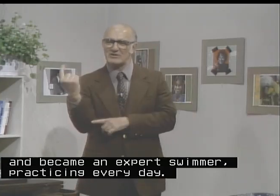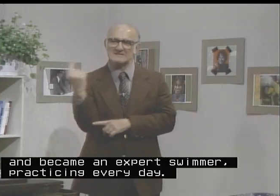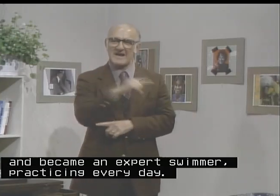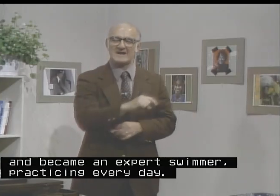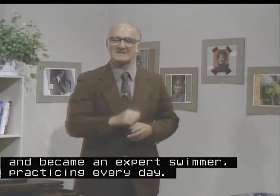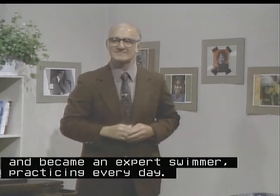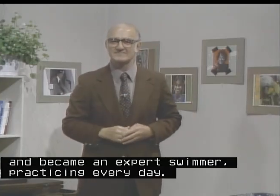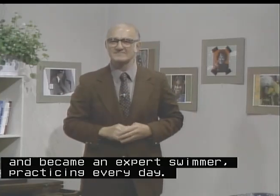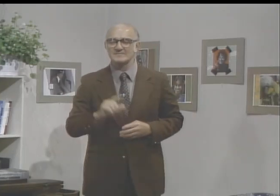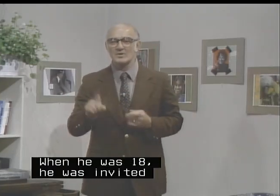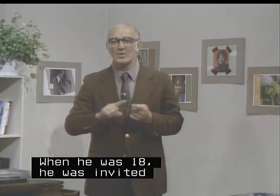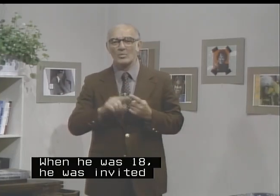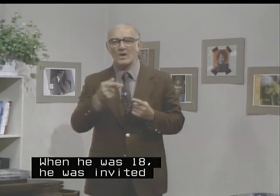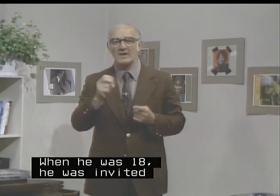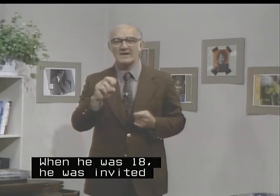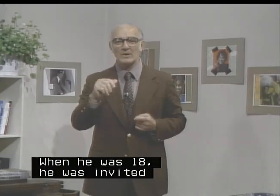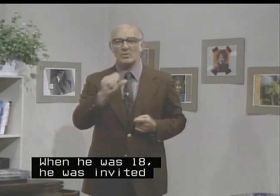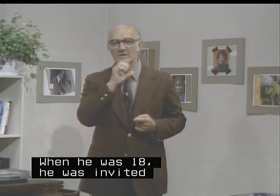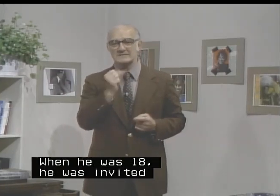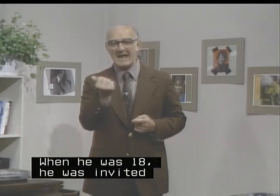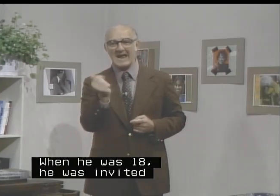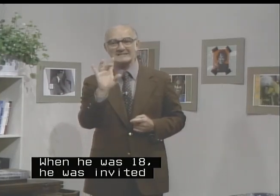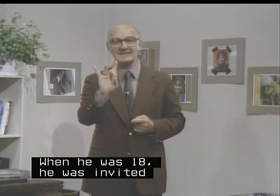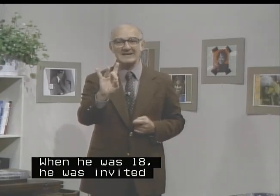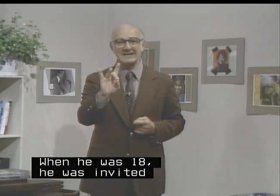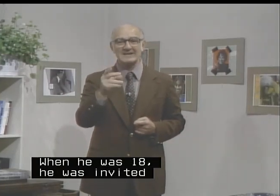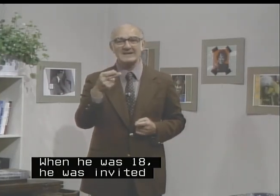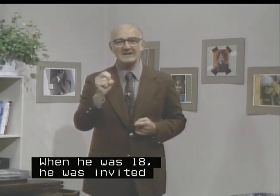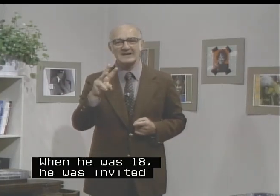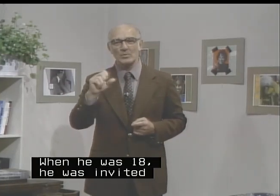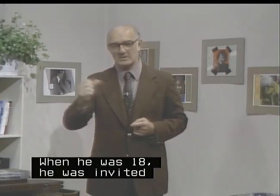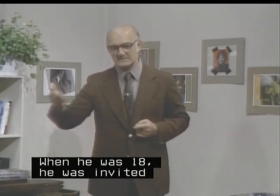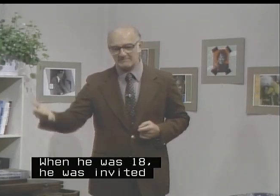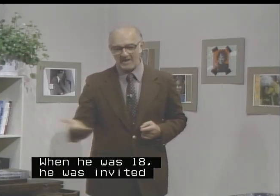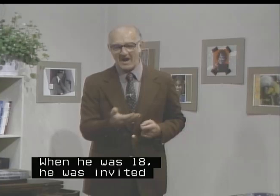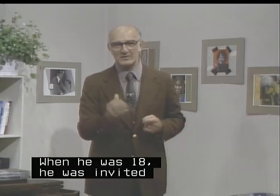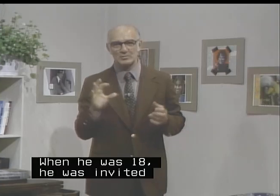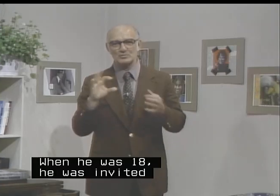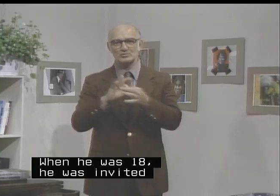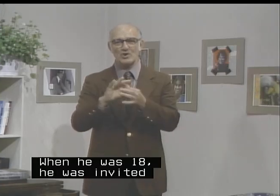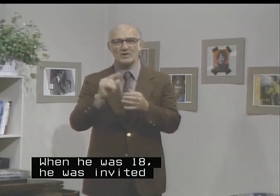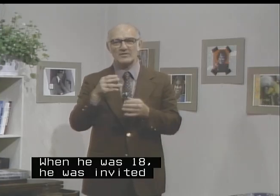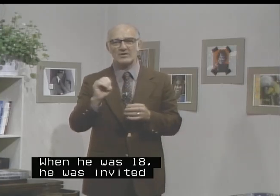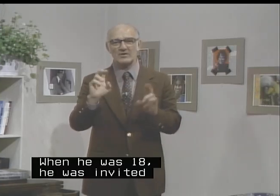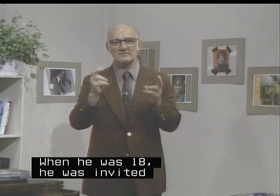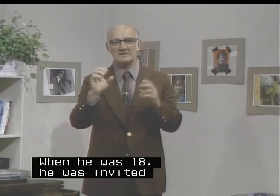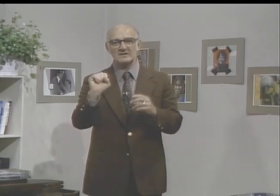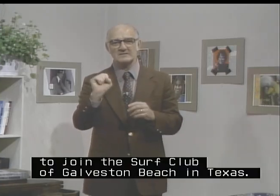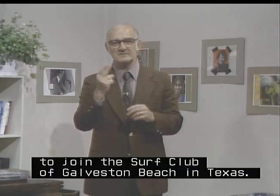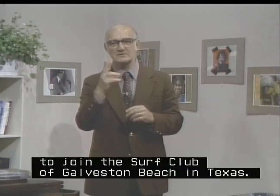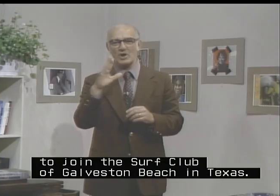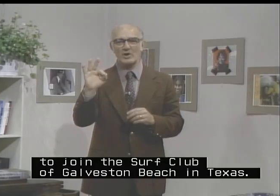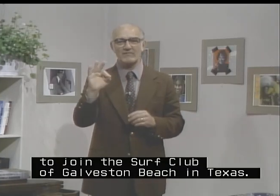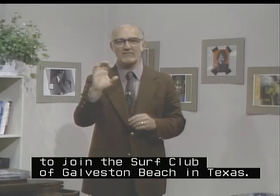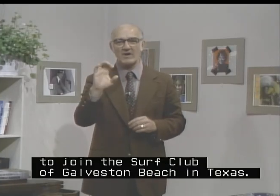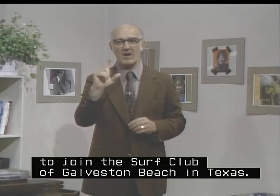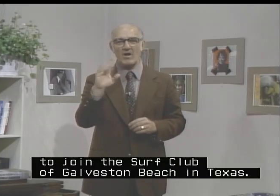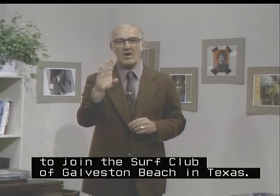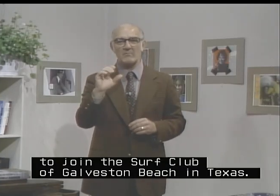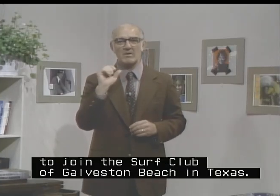day. When he was 18, he was invited to join the Surf Club